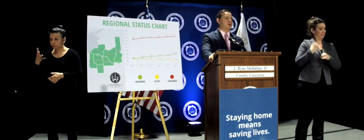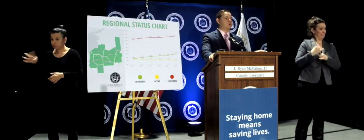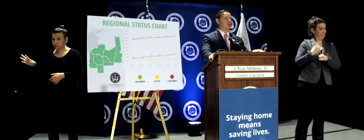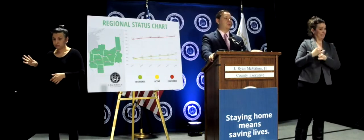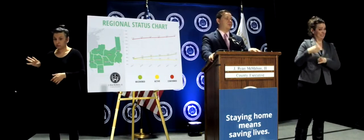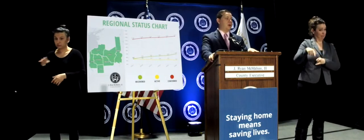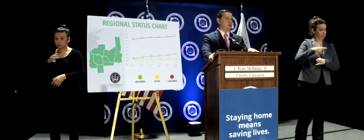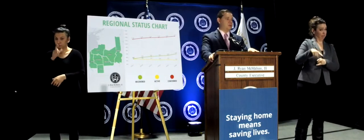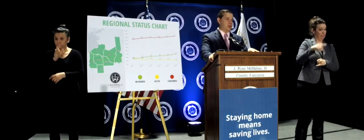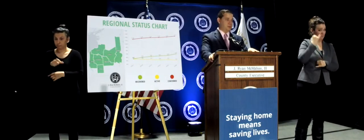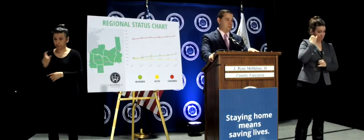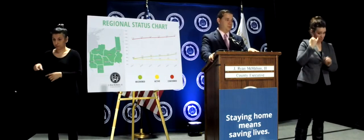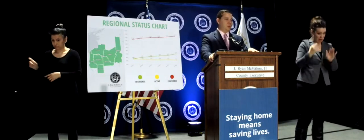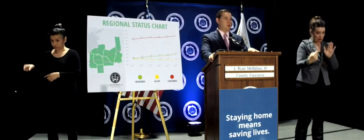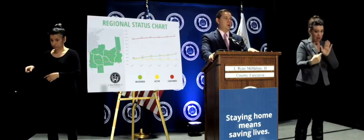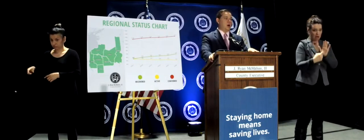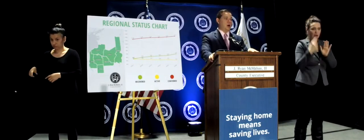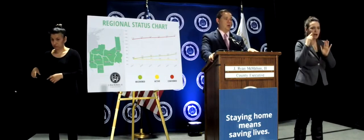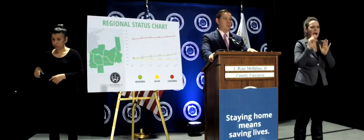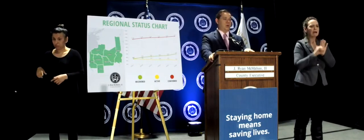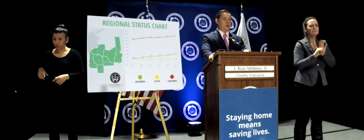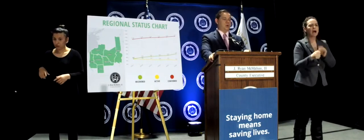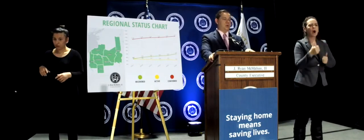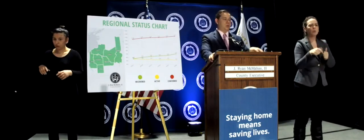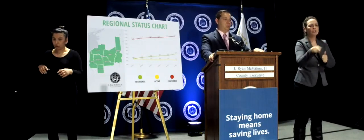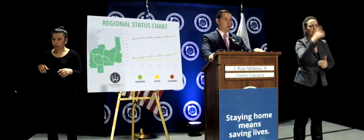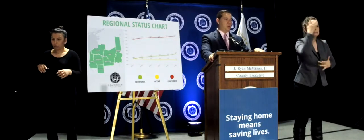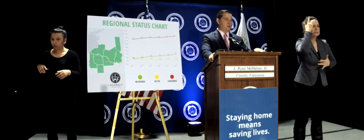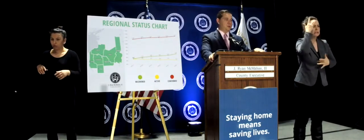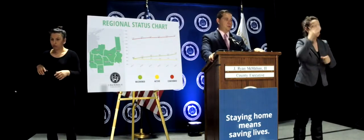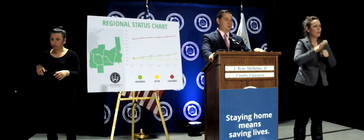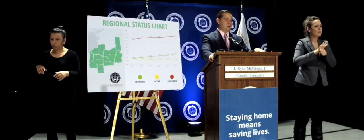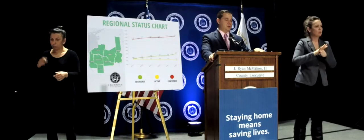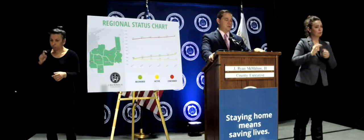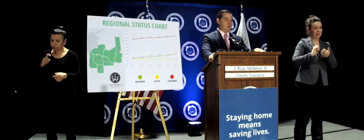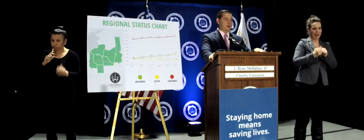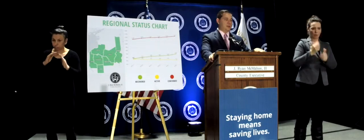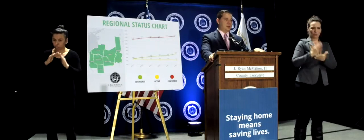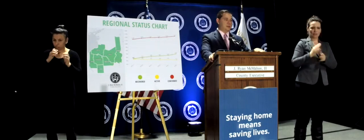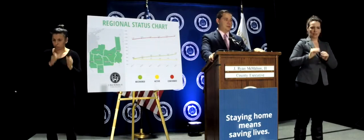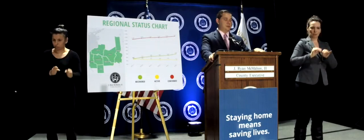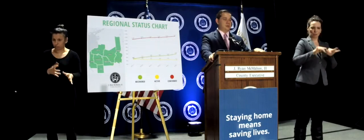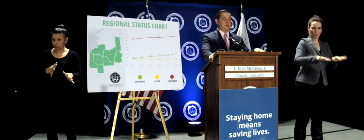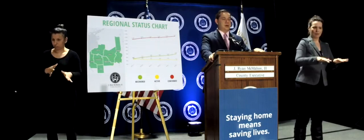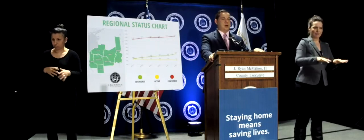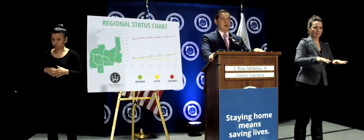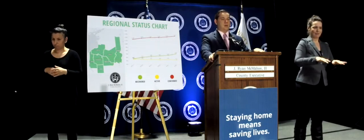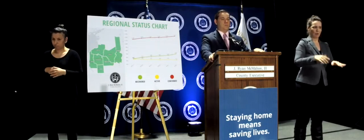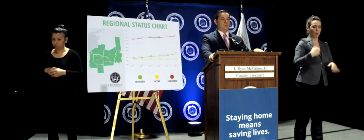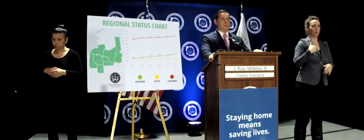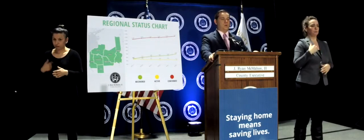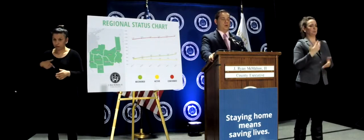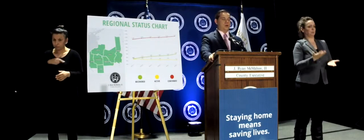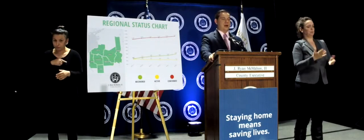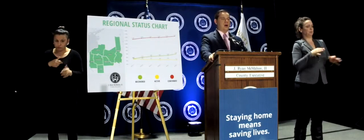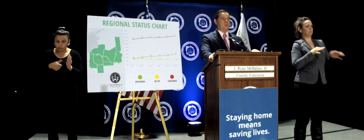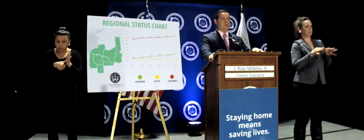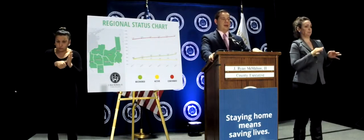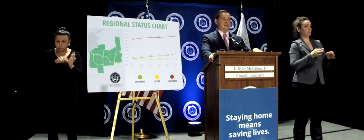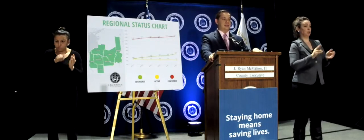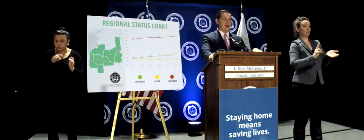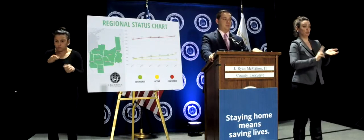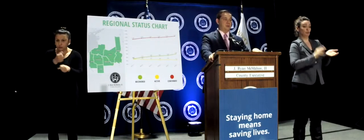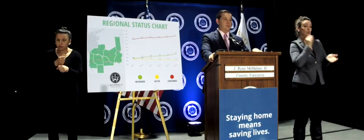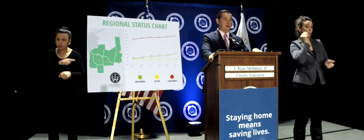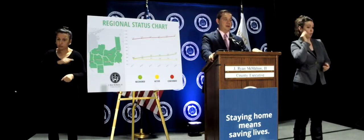cases. Again, nursing homes fall under the state. We're doing the employees because they want to get tested. We're here to help